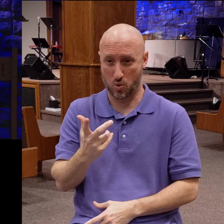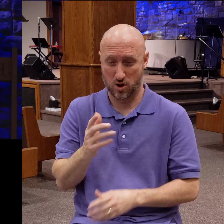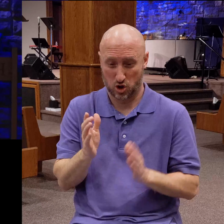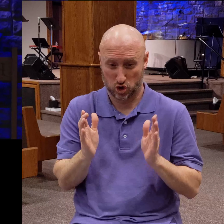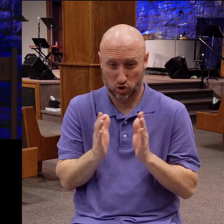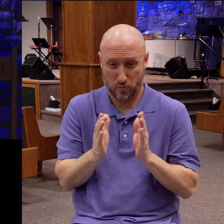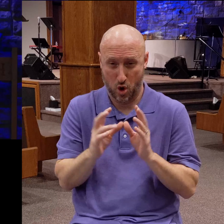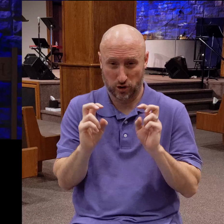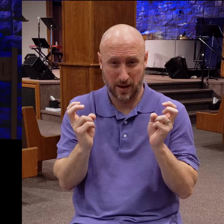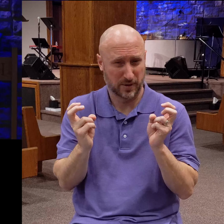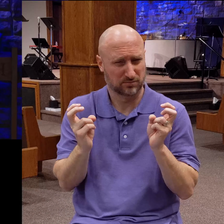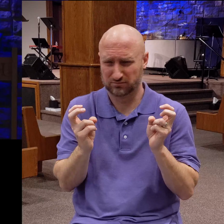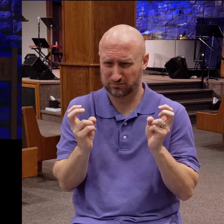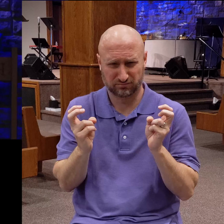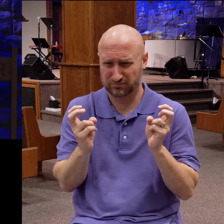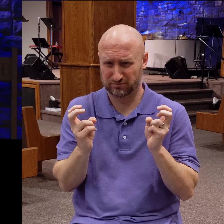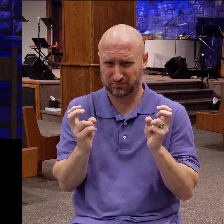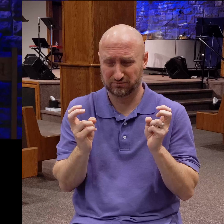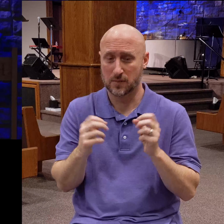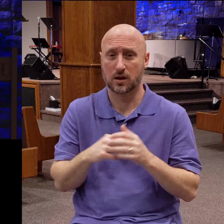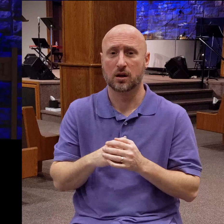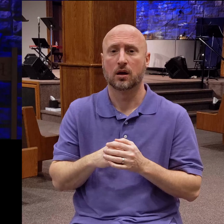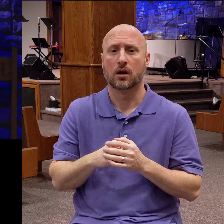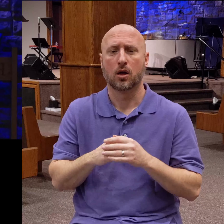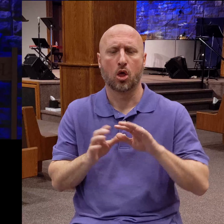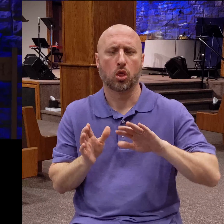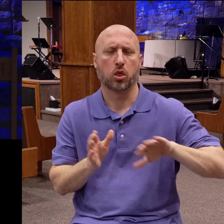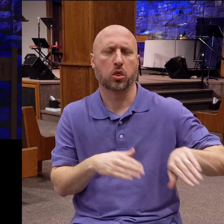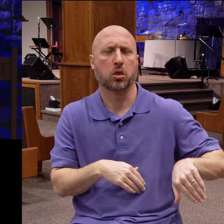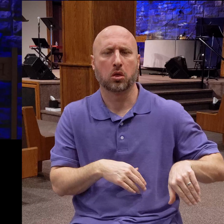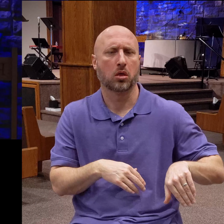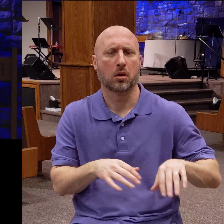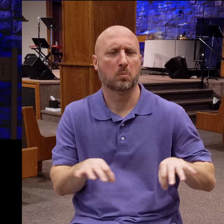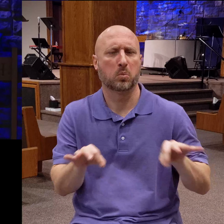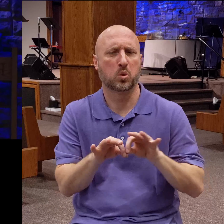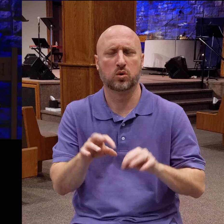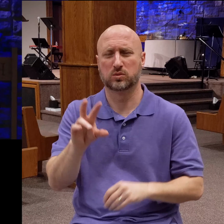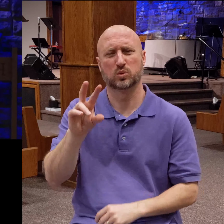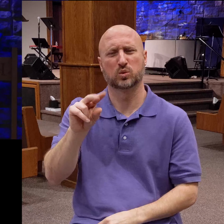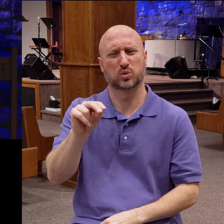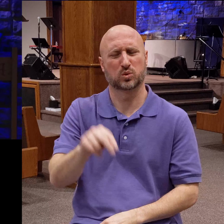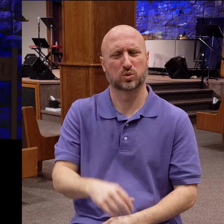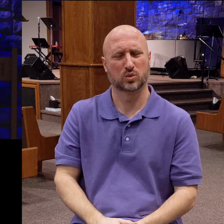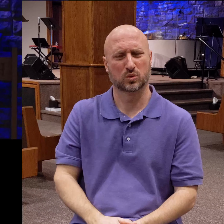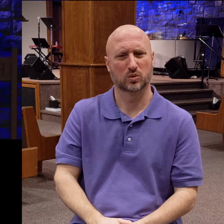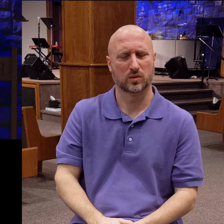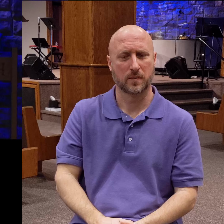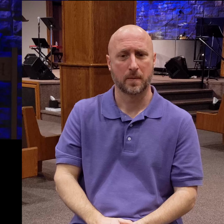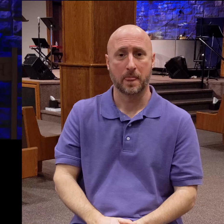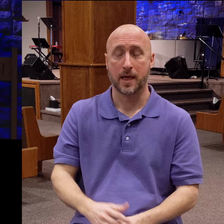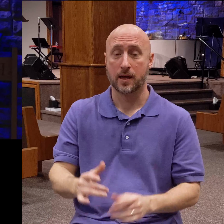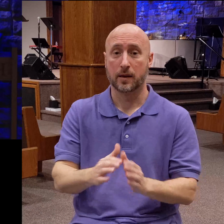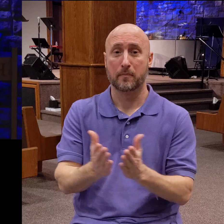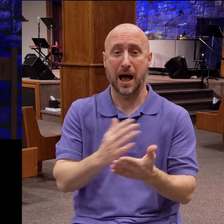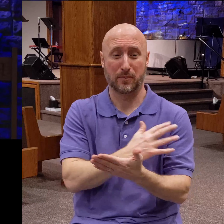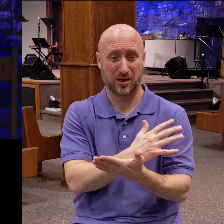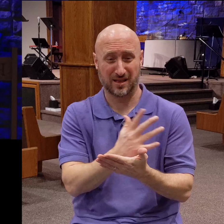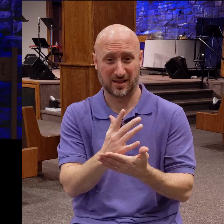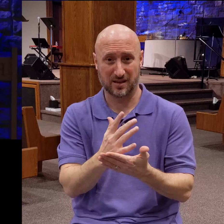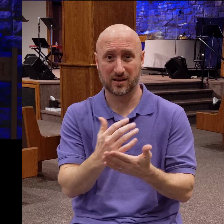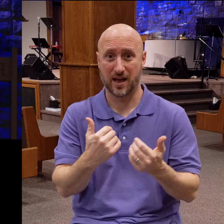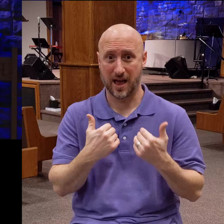small subject. This is nothing to be pushed to the side. It's not, no, you know, there's nowhere in the Bible